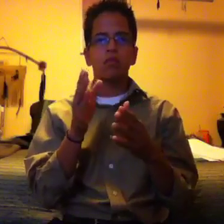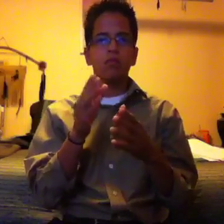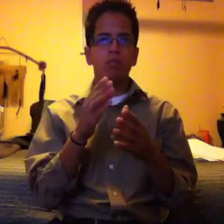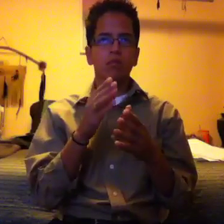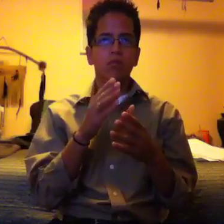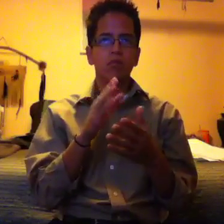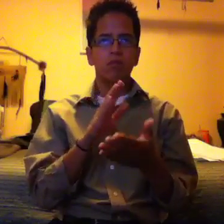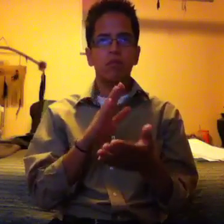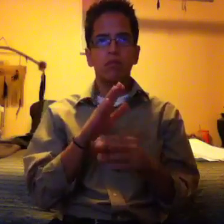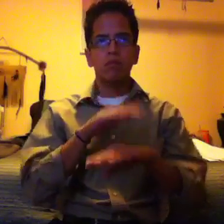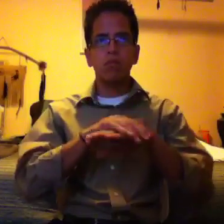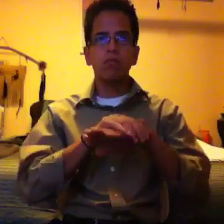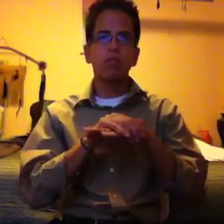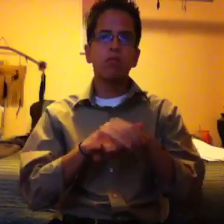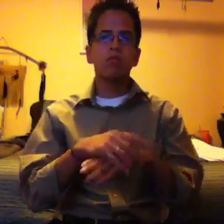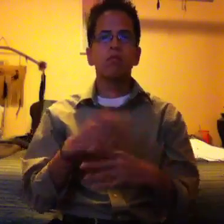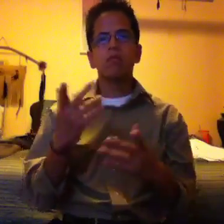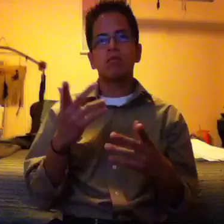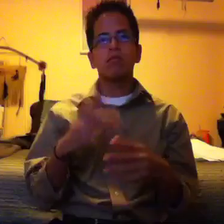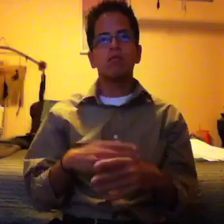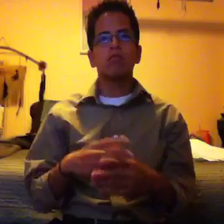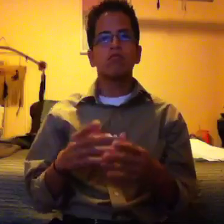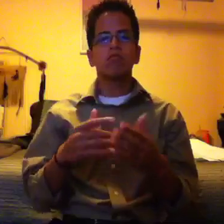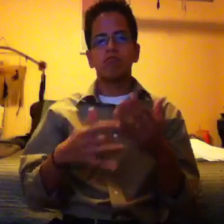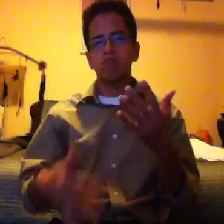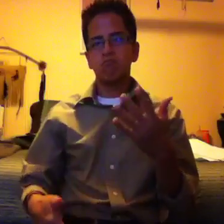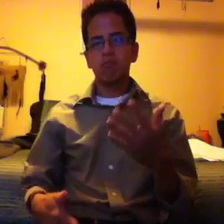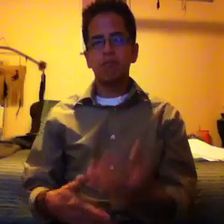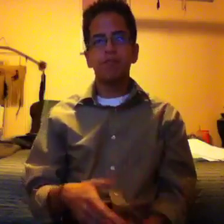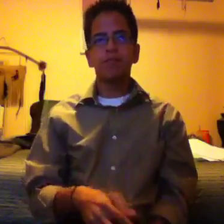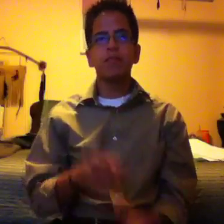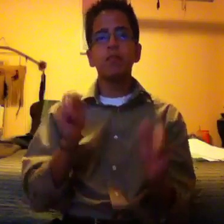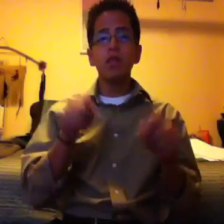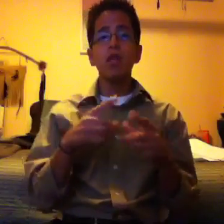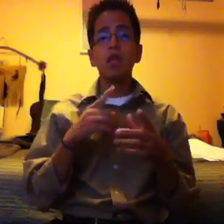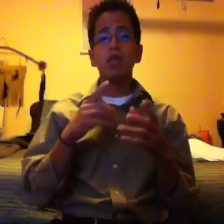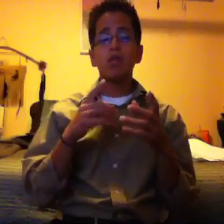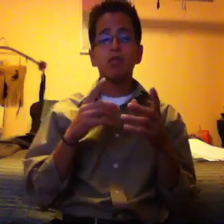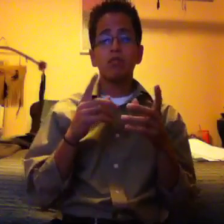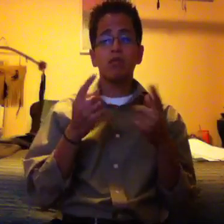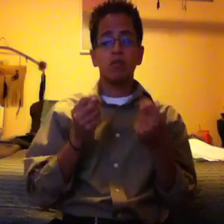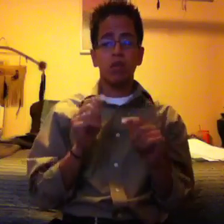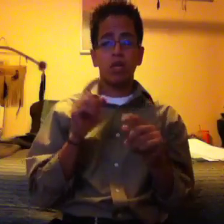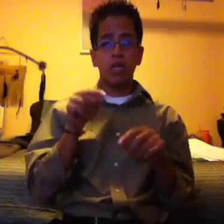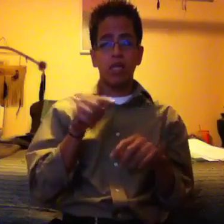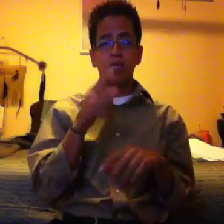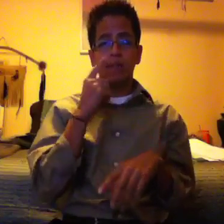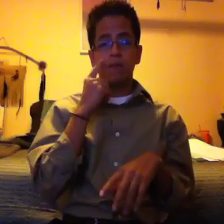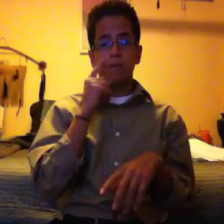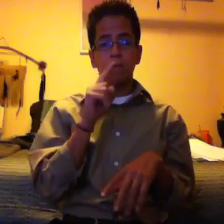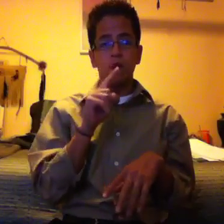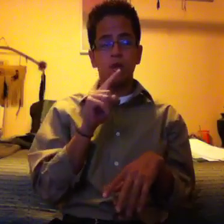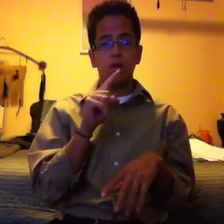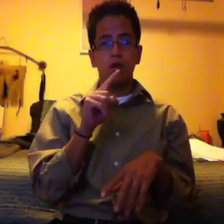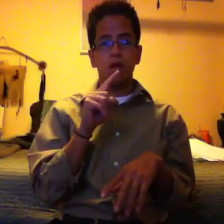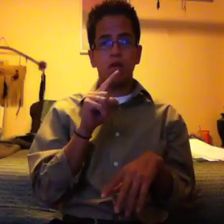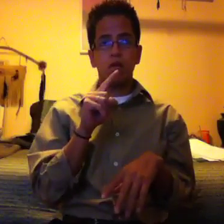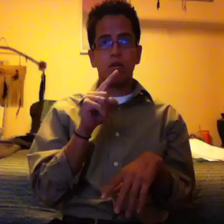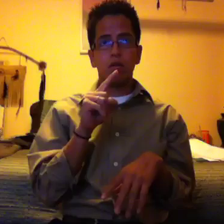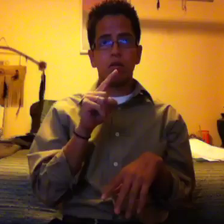school or middle school students. The key is to think about your reading and writing assignments as